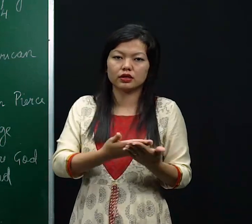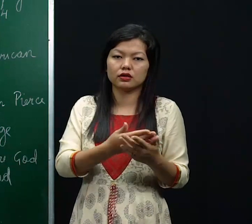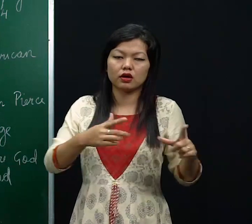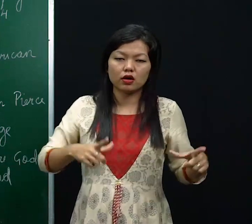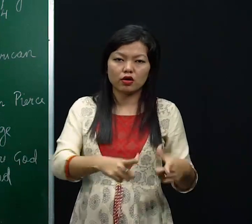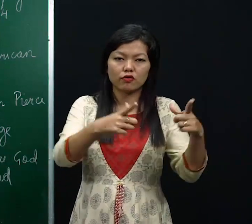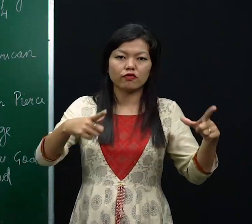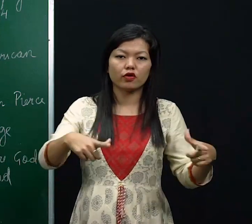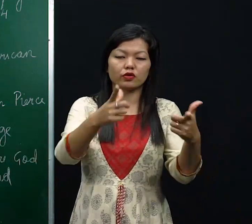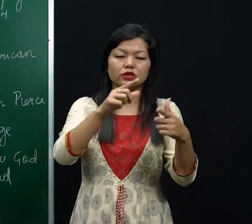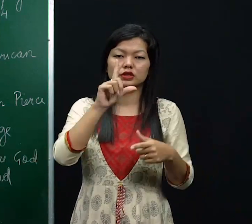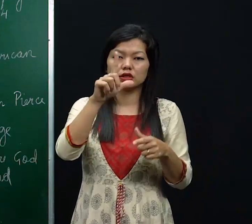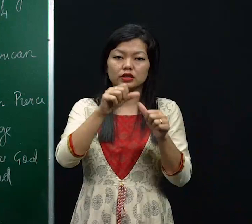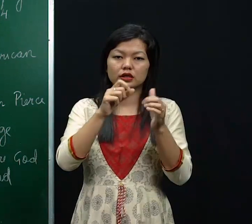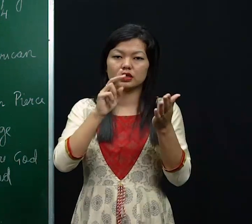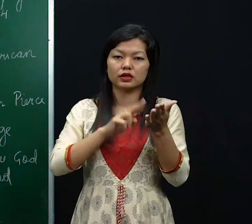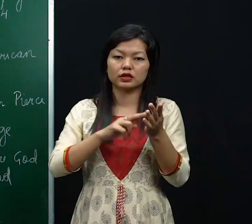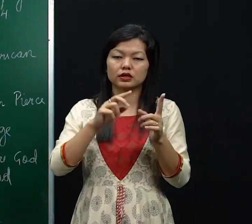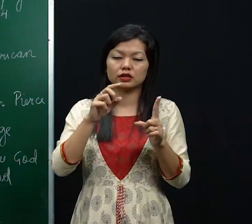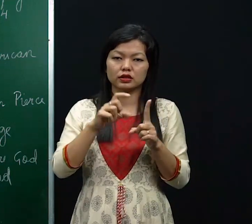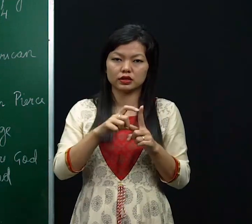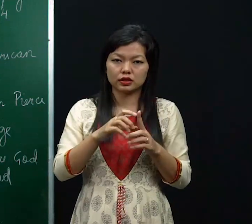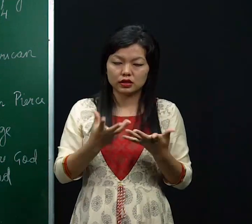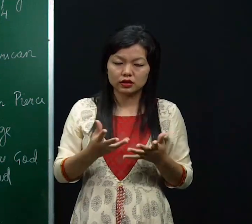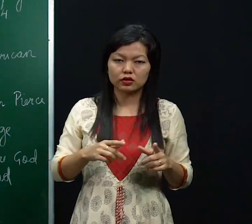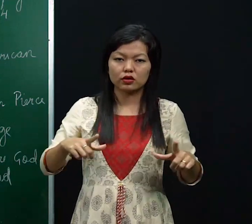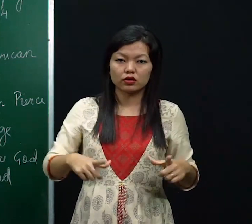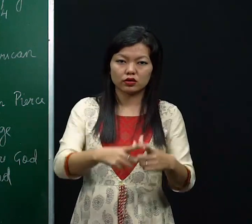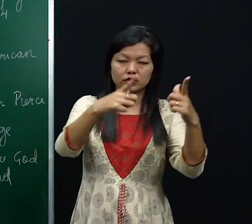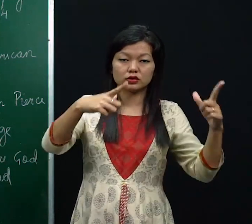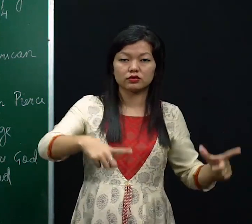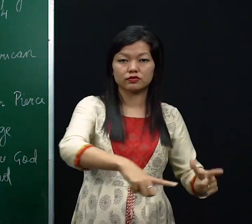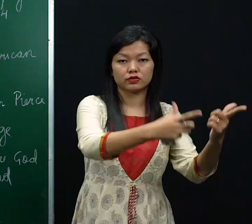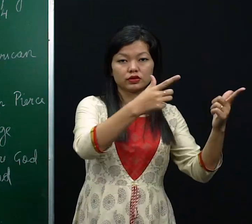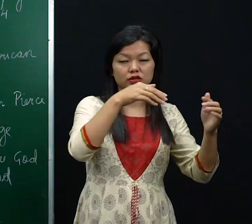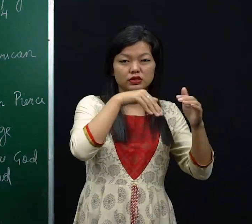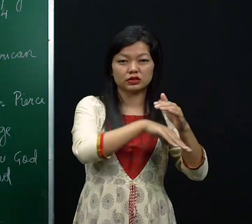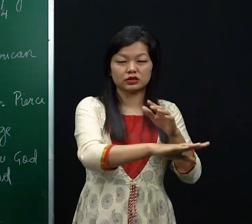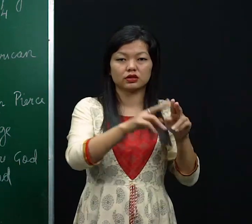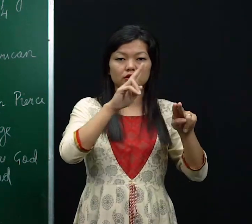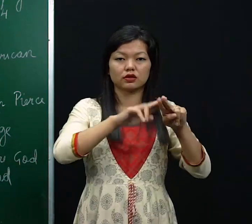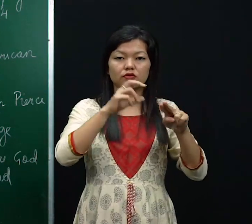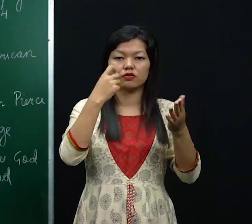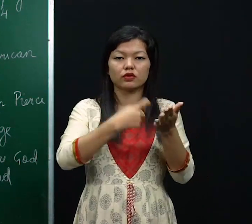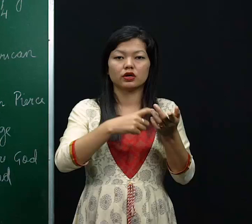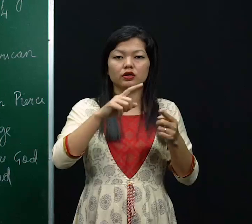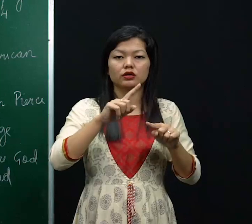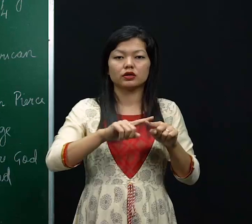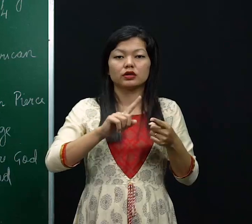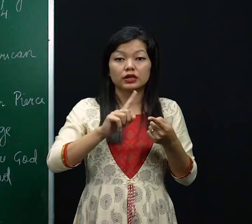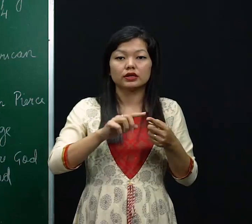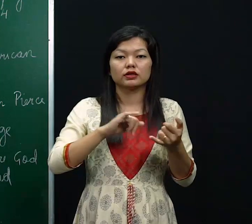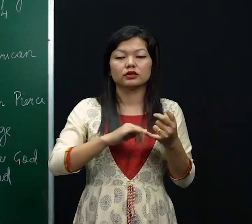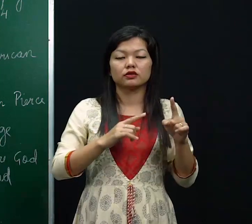areas have a lot of strong connection, emotional connections with nature. We know that. So if there are also